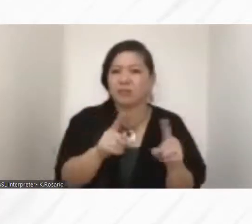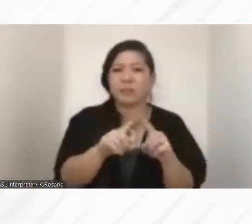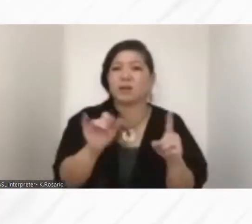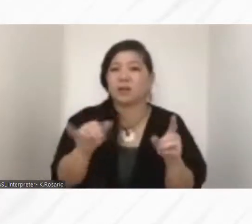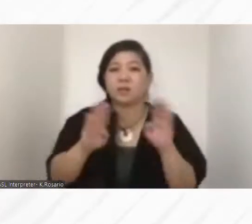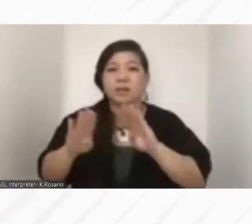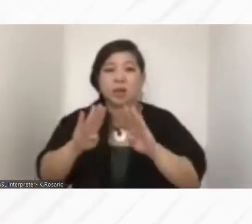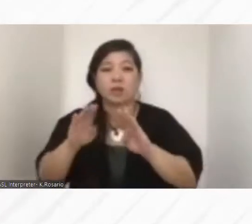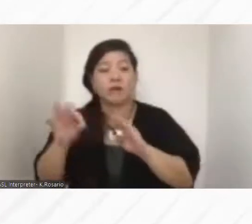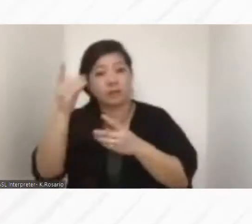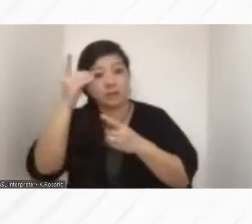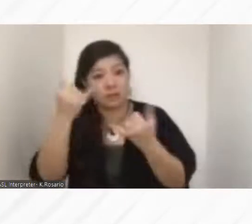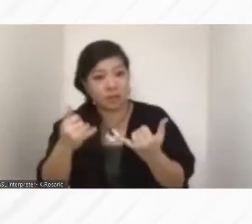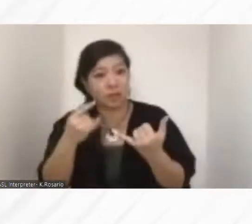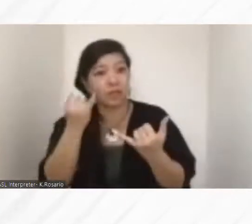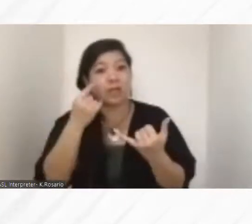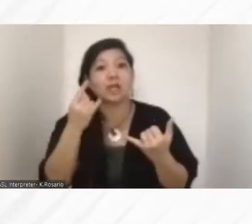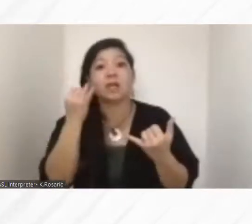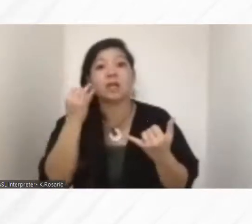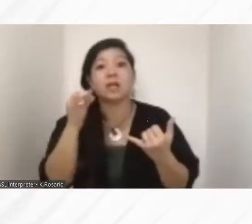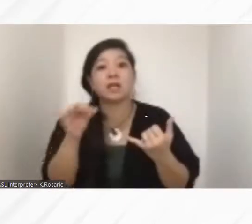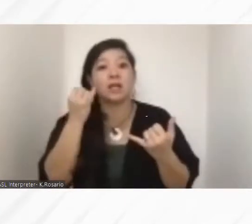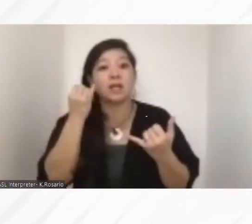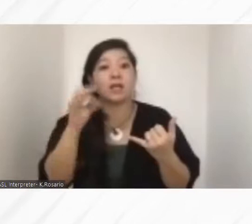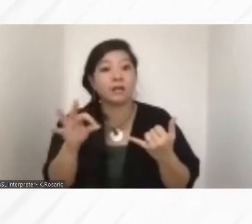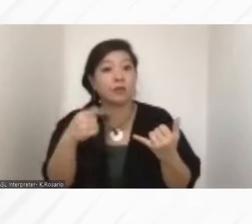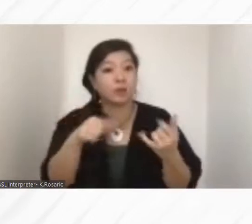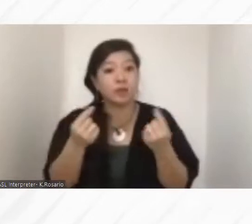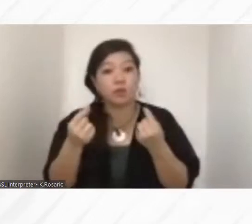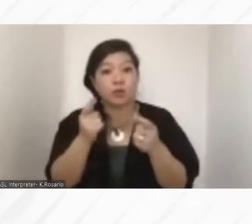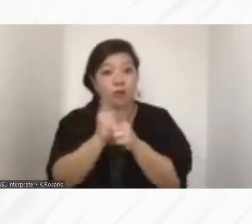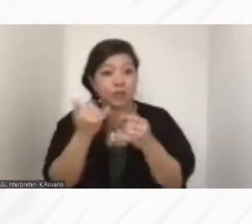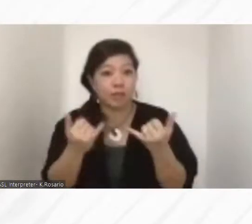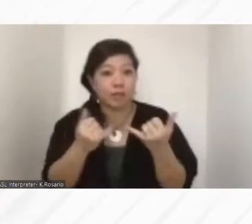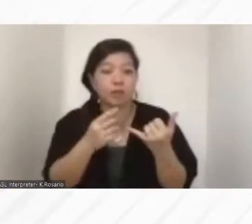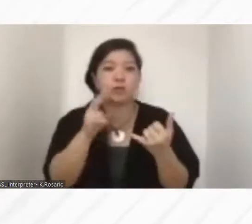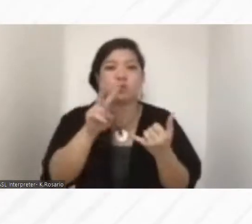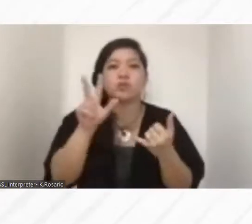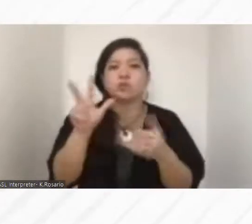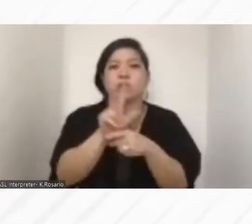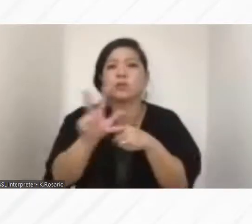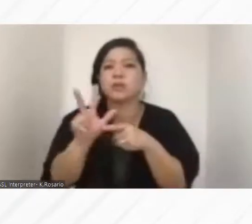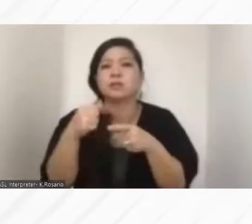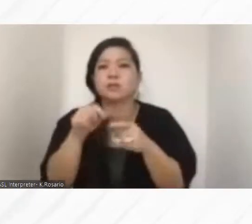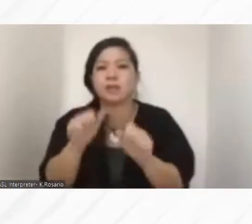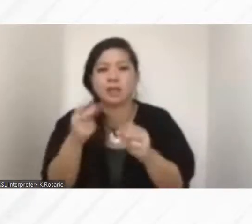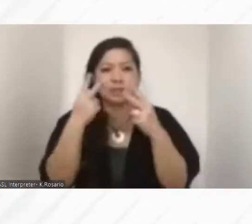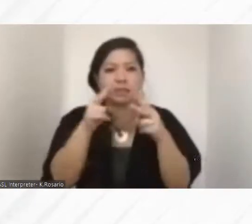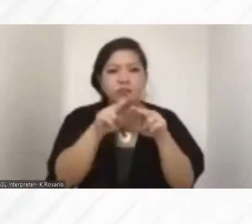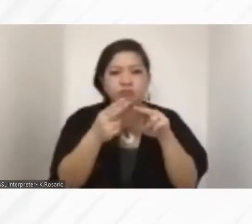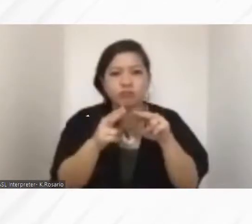of the disease. If we do the right things now, and we do it hardcore for 2 to 3 weeks, we'll start to see cases trend